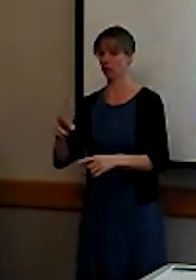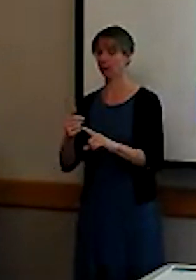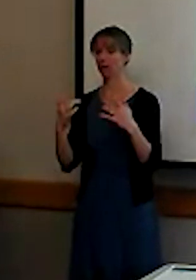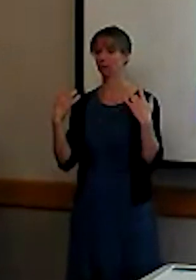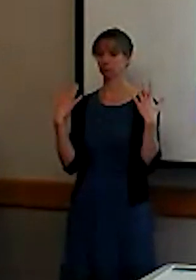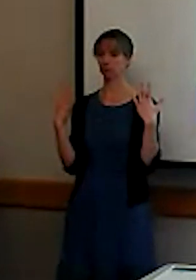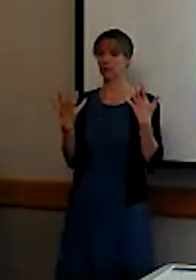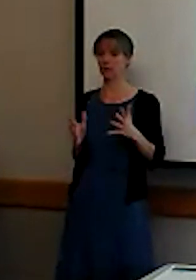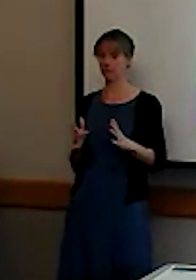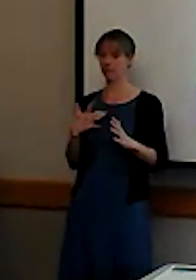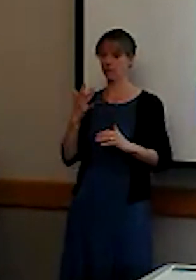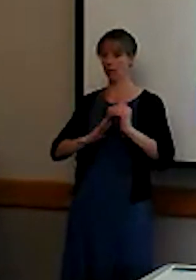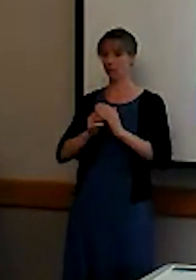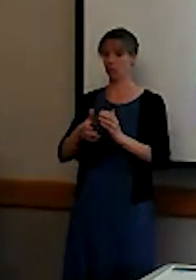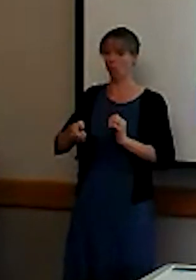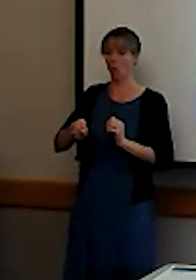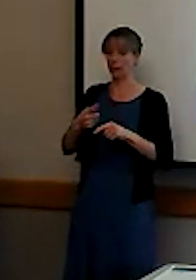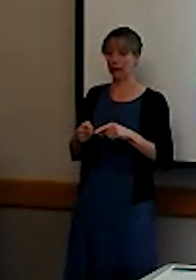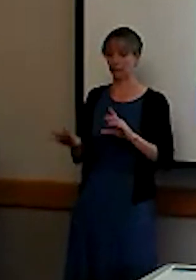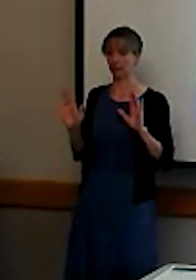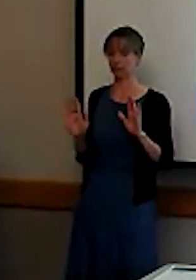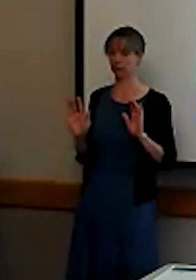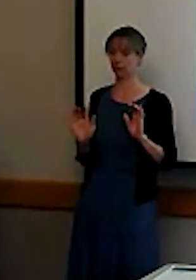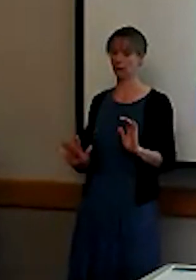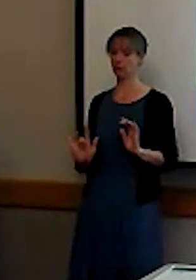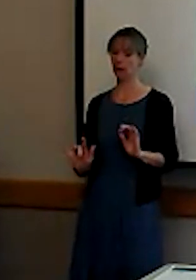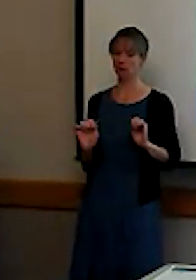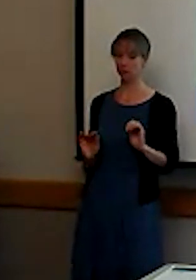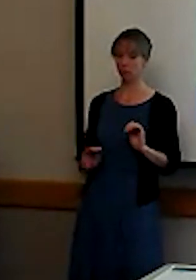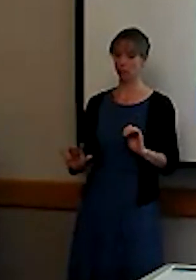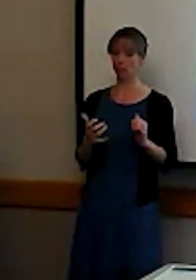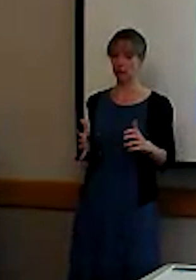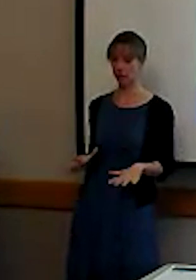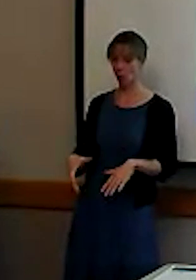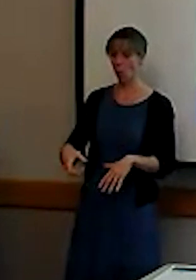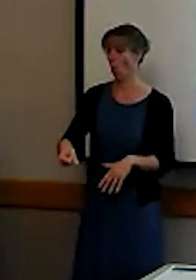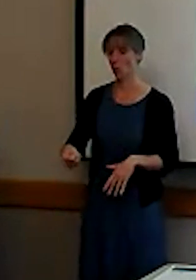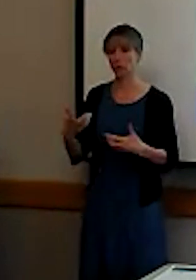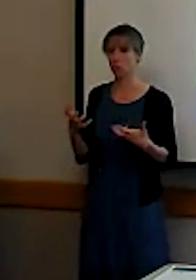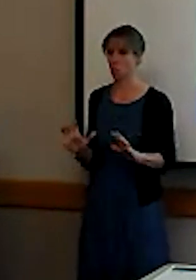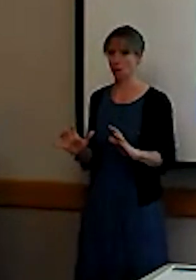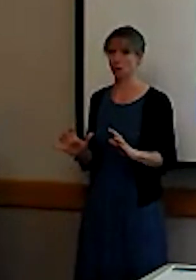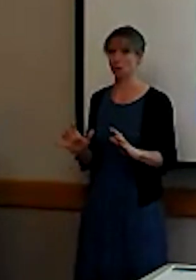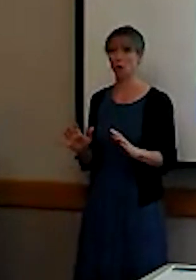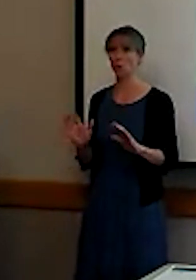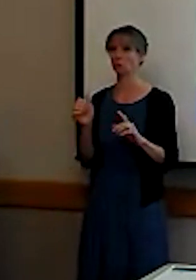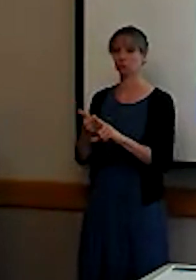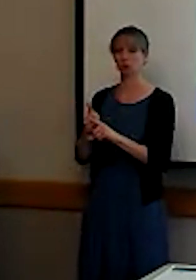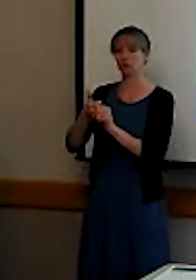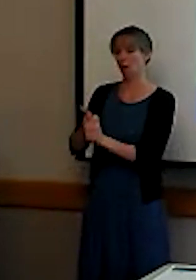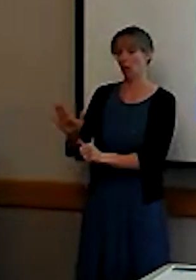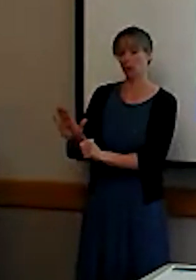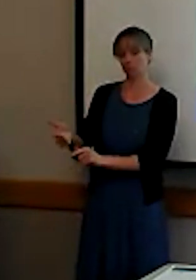feel comfortable holding the knife. He would, you know, touch it, move it around, but he did not feel comfortable holding the knife. So just let him go at his own